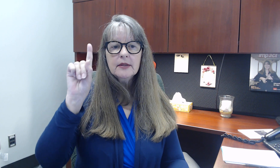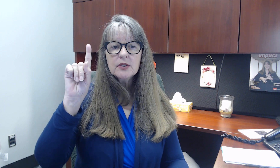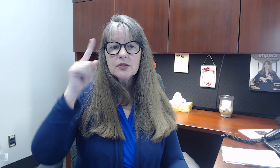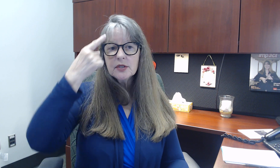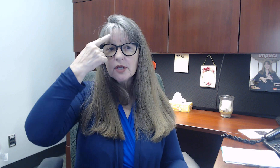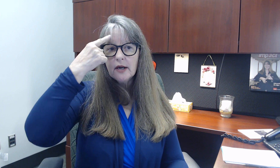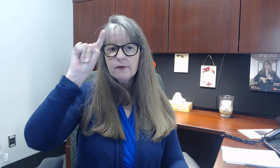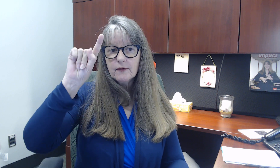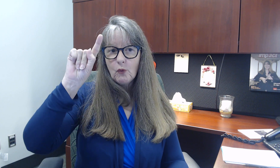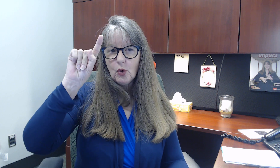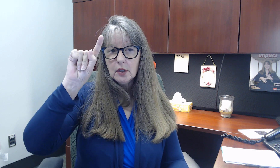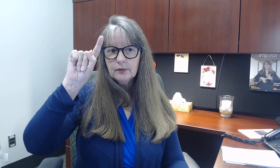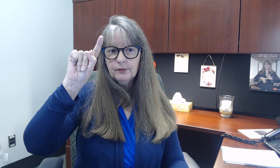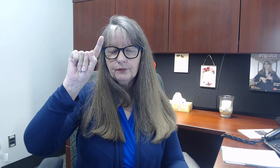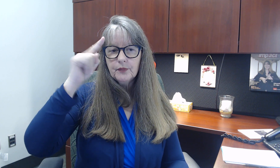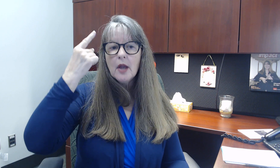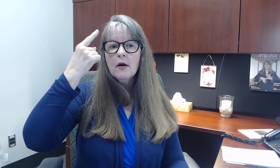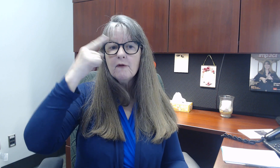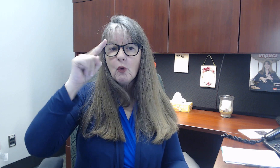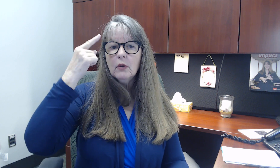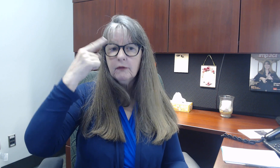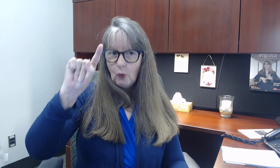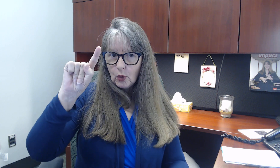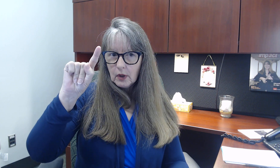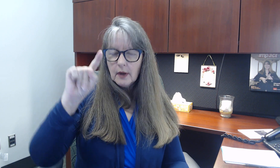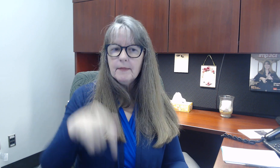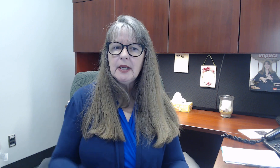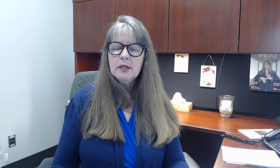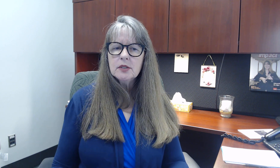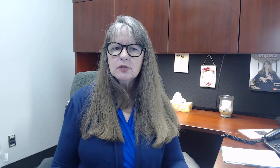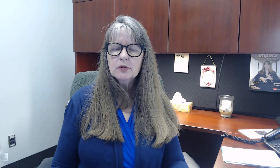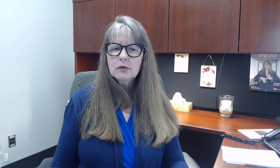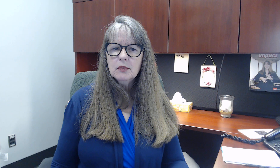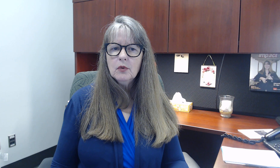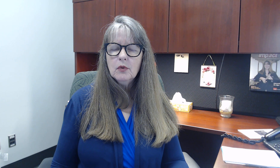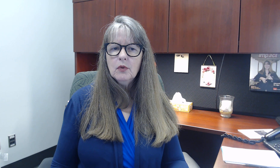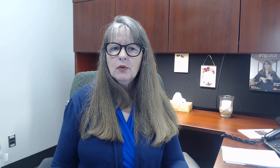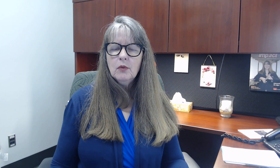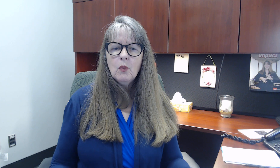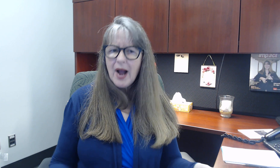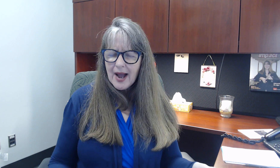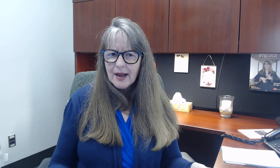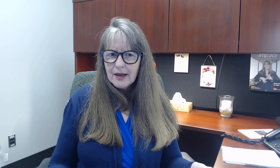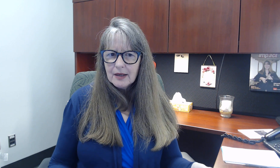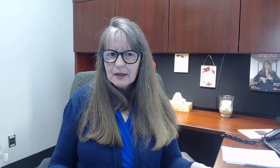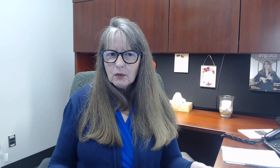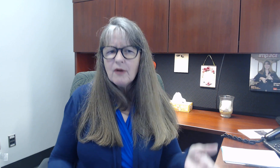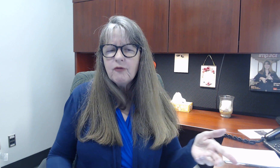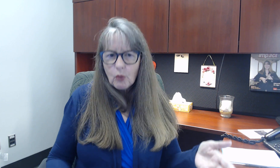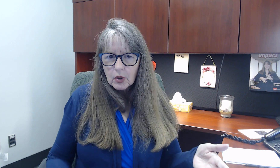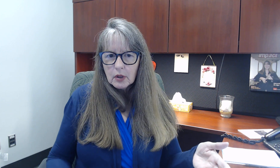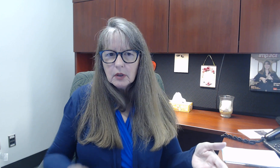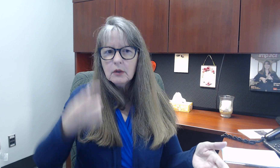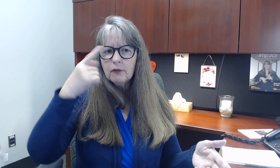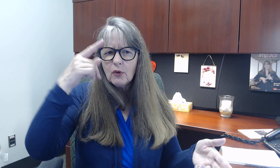This is the sign for 4. 4 means why? What for?